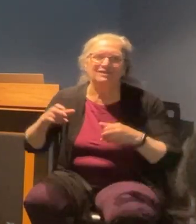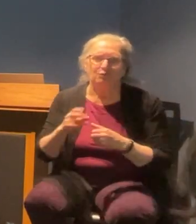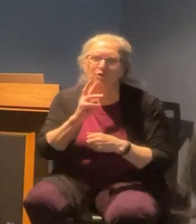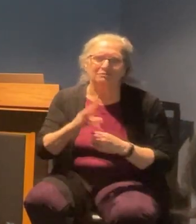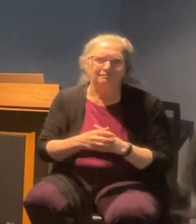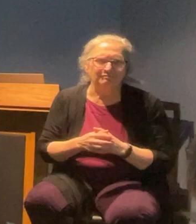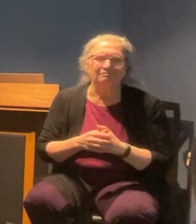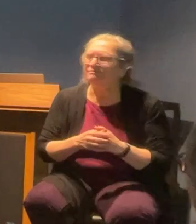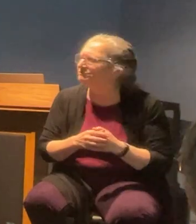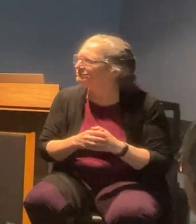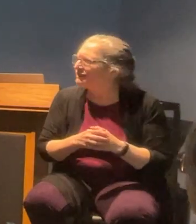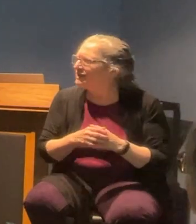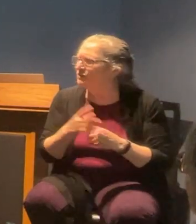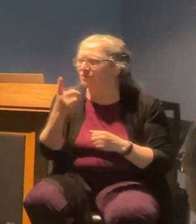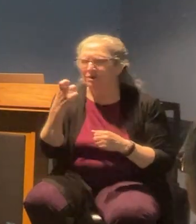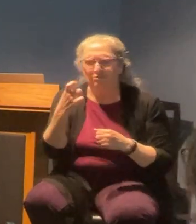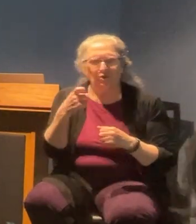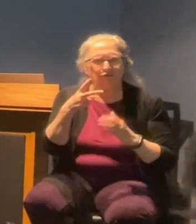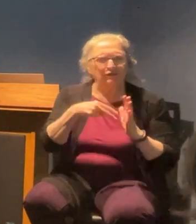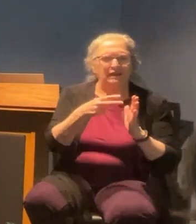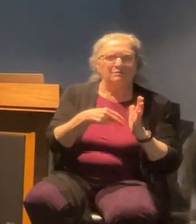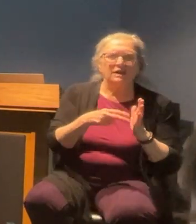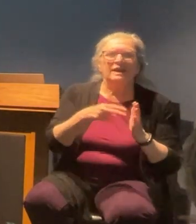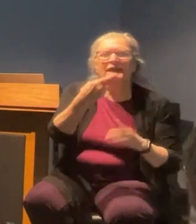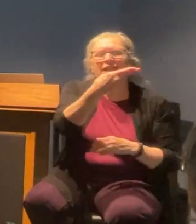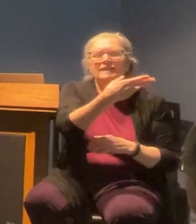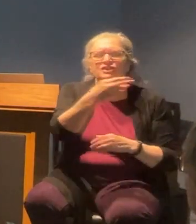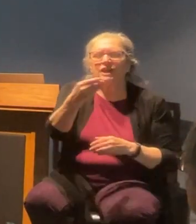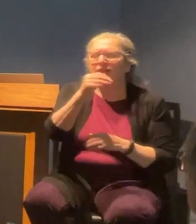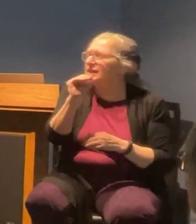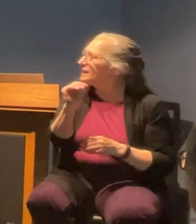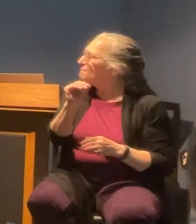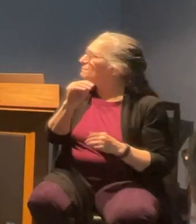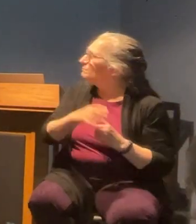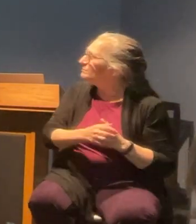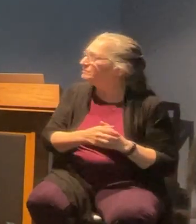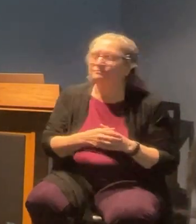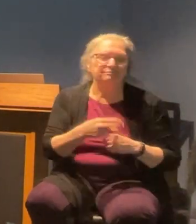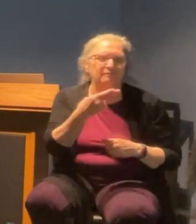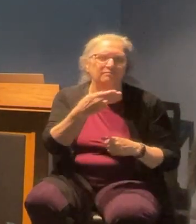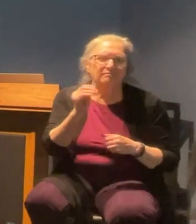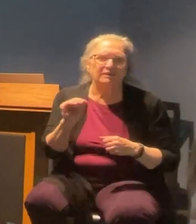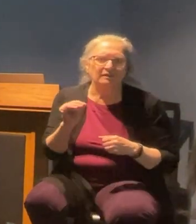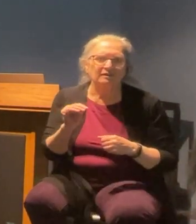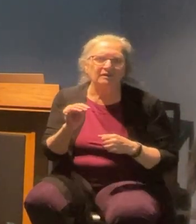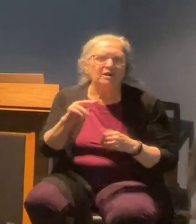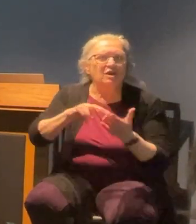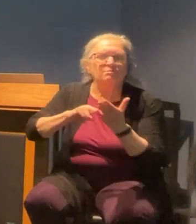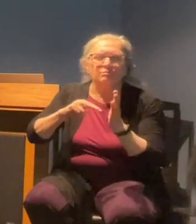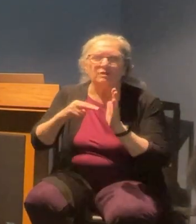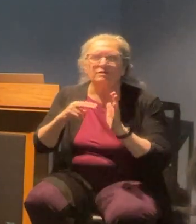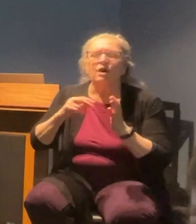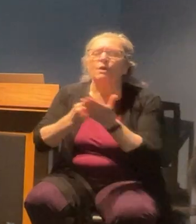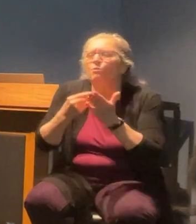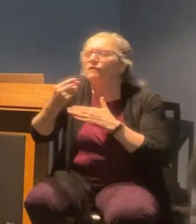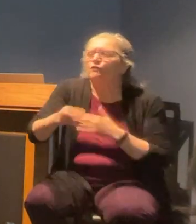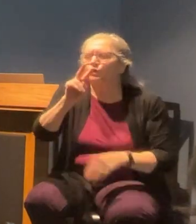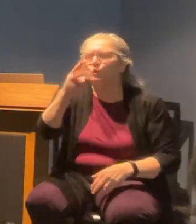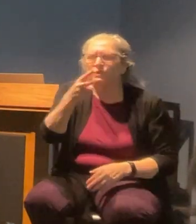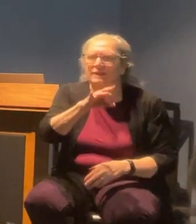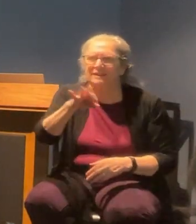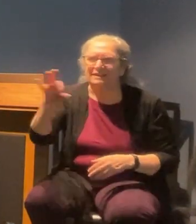more. I'm gonna read the H&M one. H&M purchased for